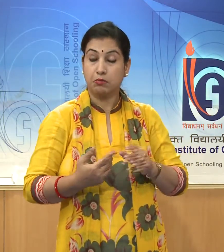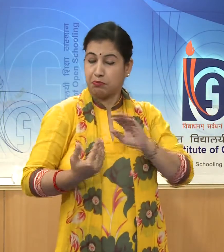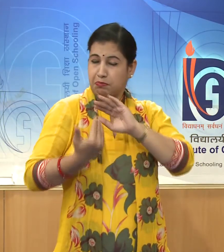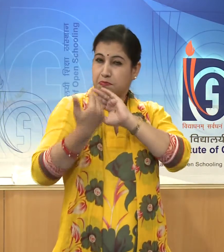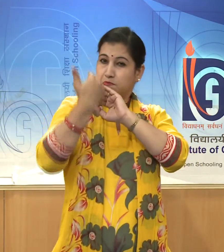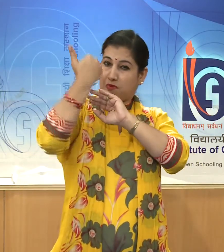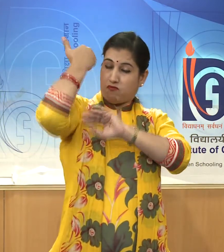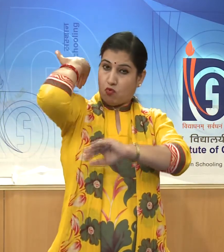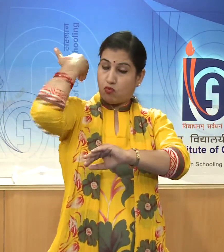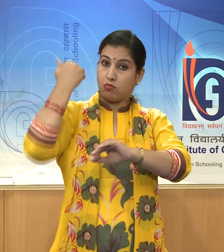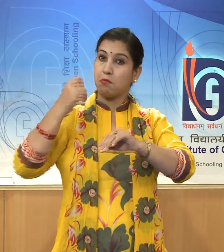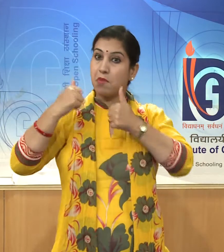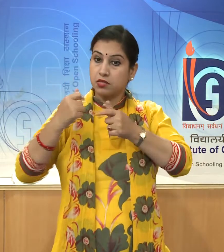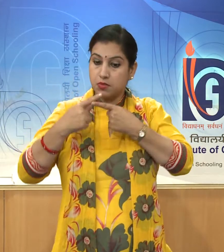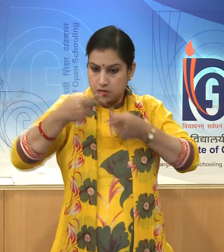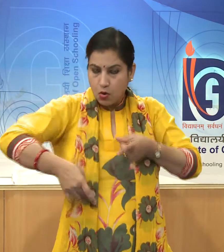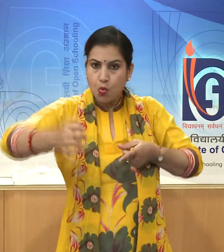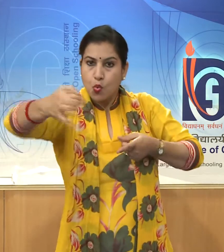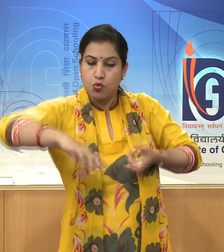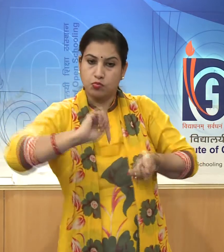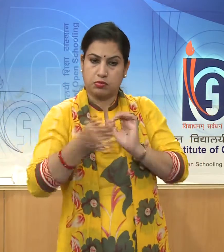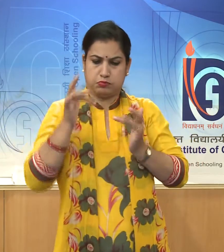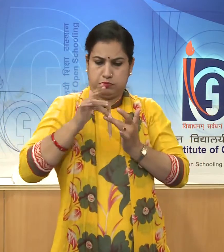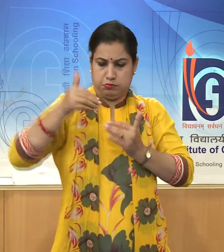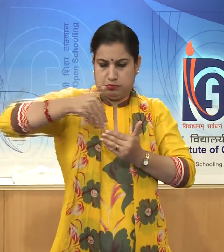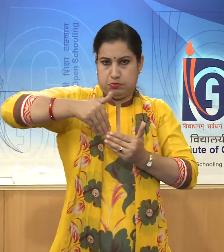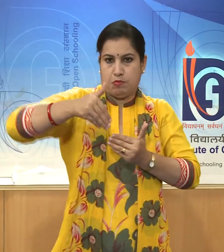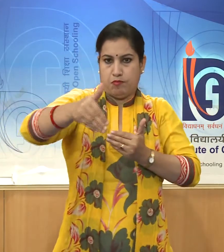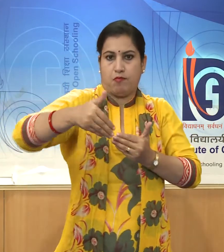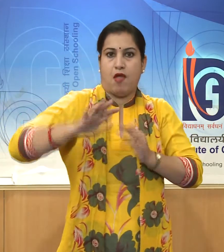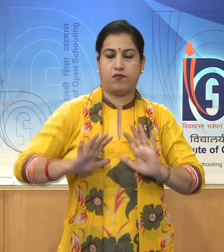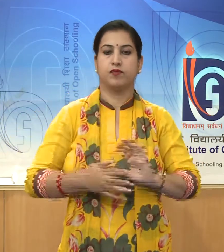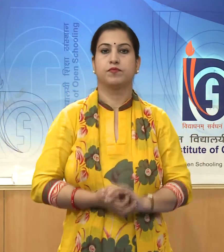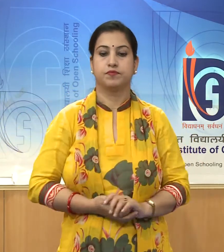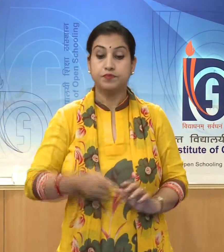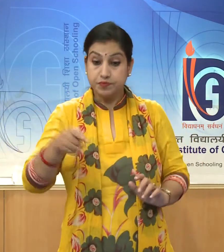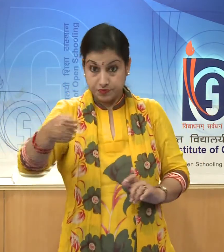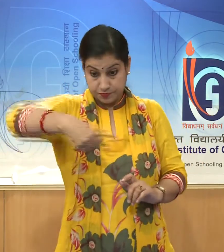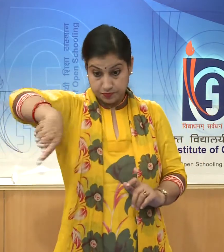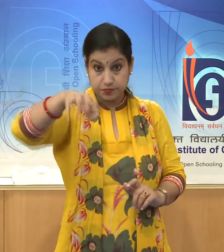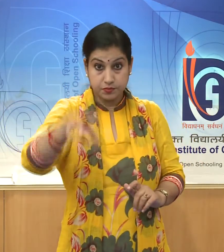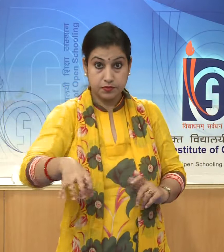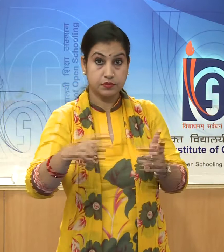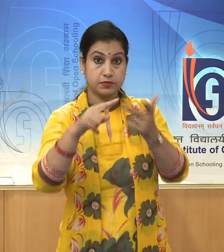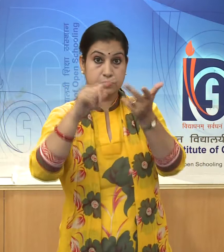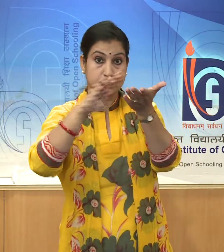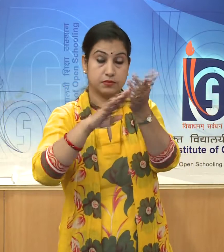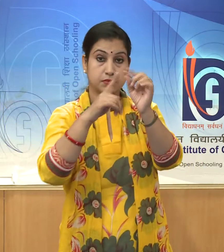classical and modern painting. For Impressionism, like